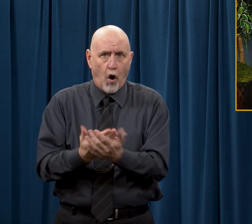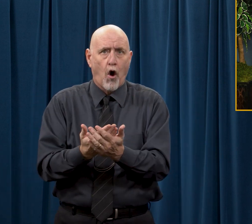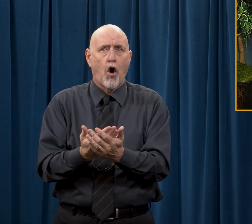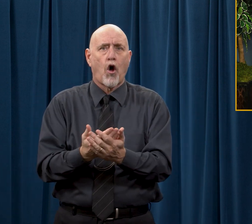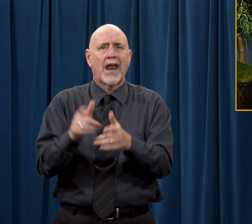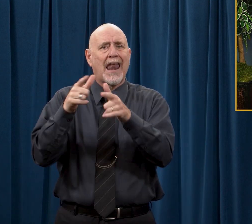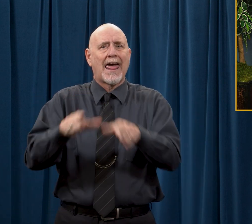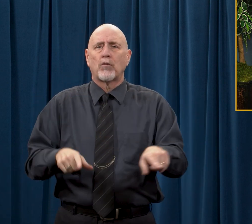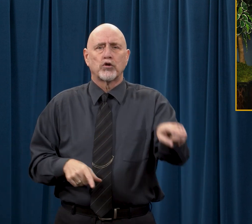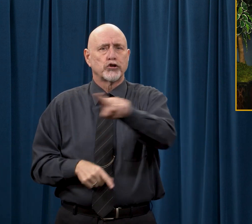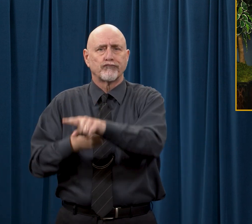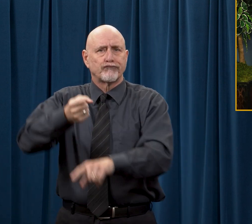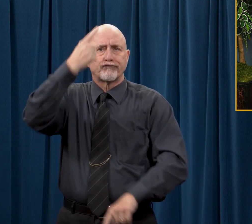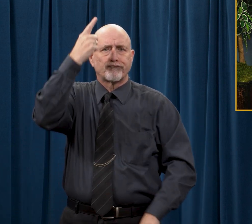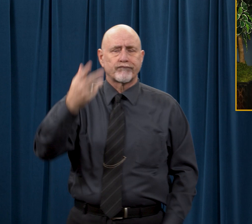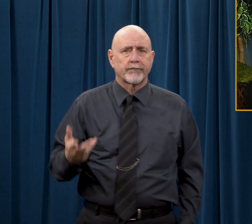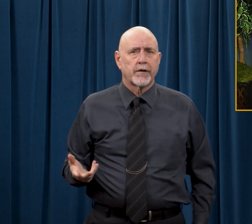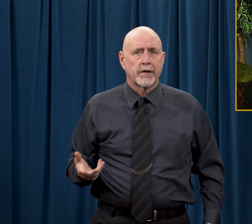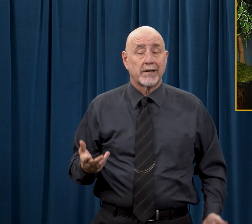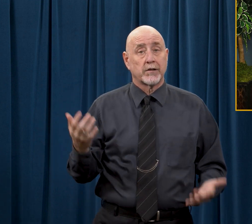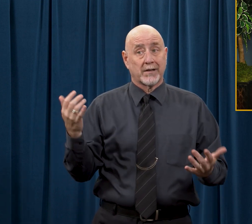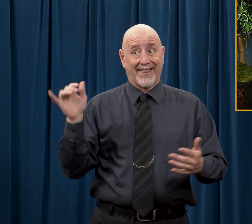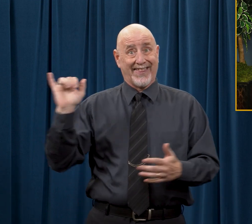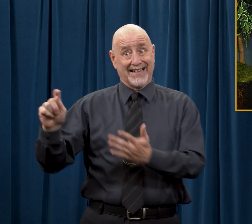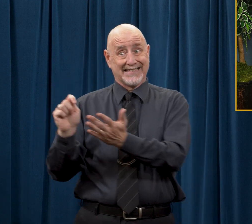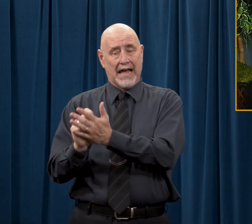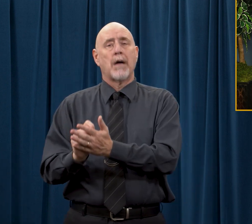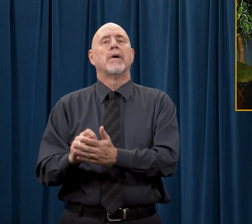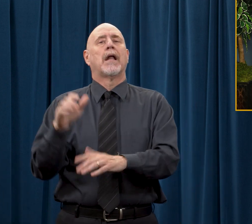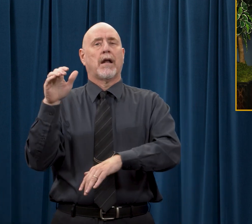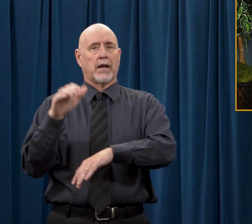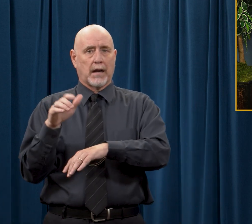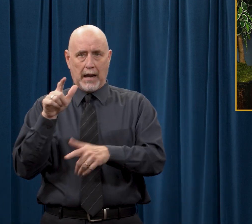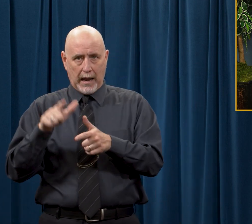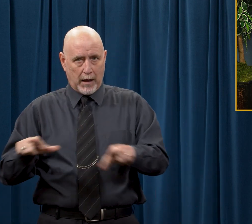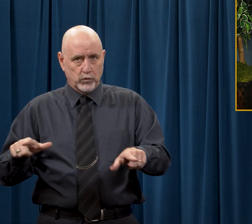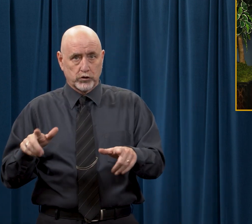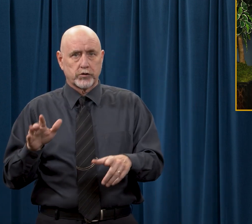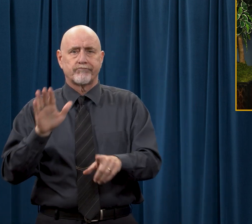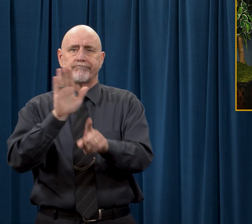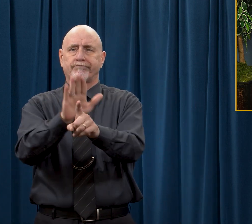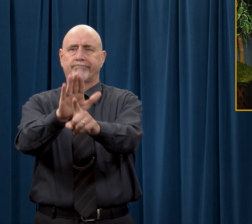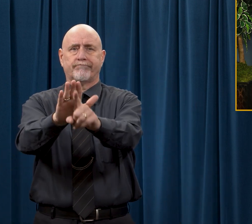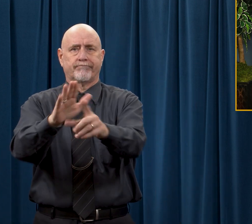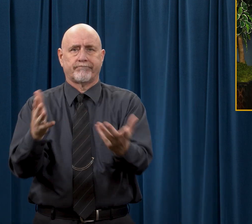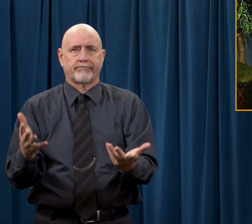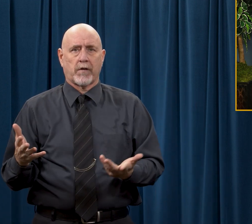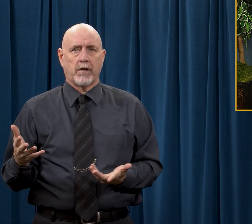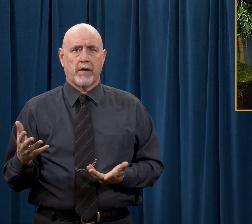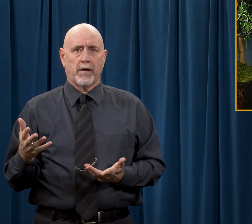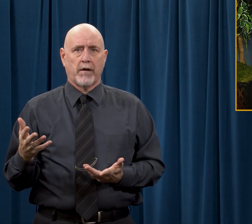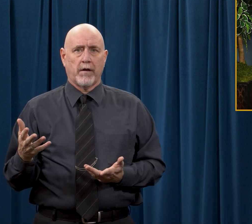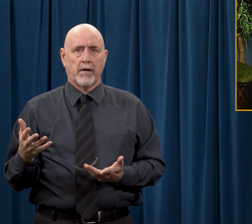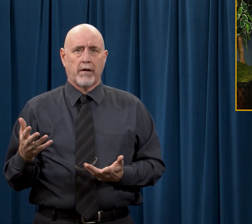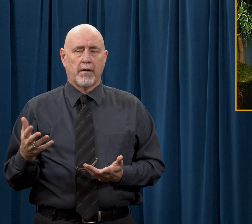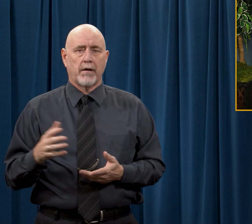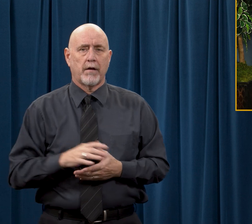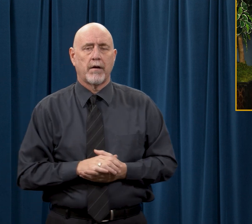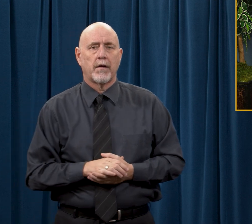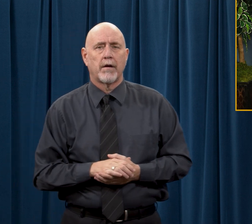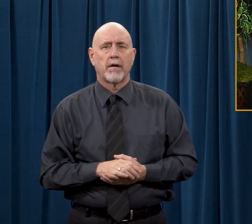the entire service would be in a language they didn't even know. But now it was in the language of the common people.